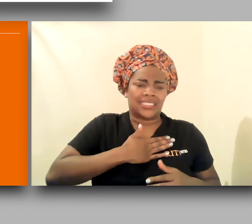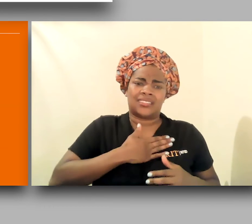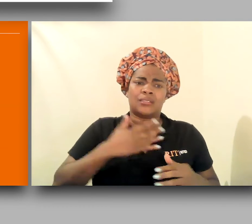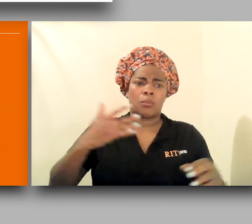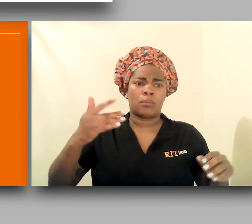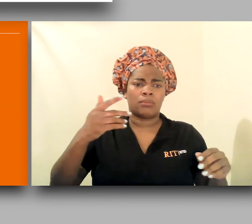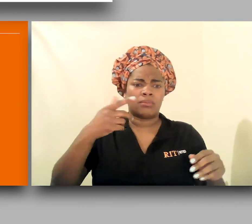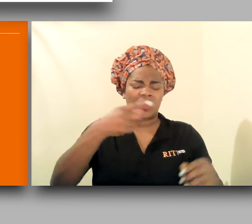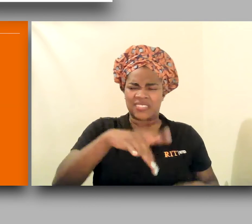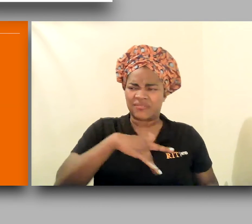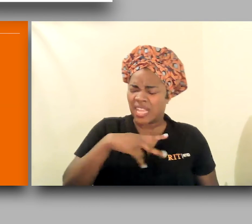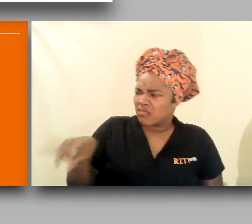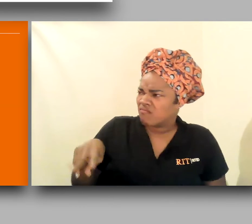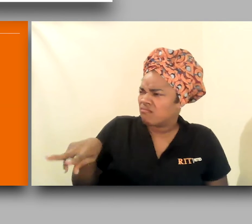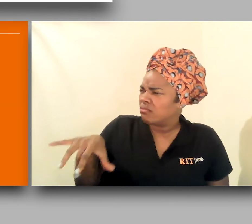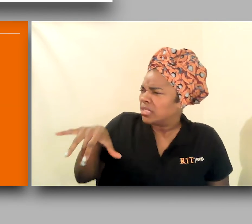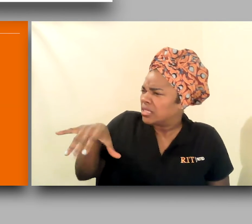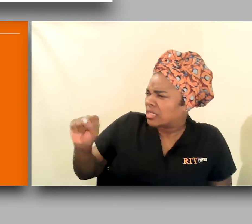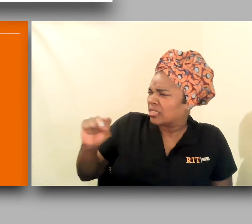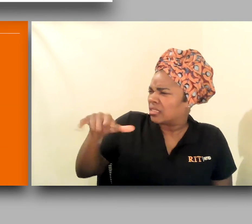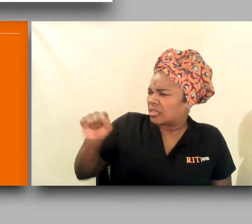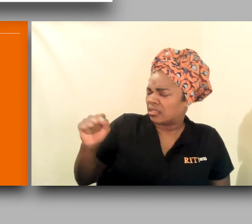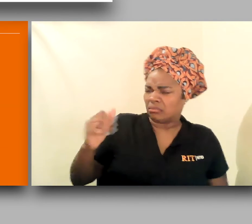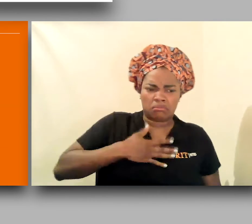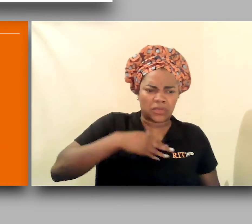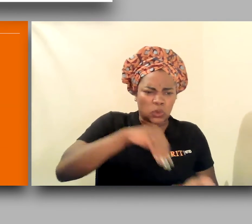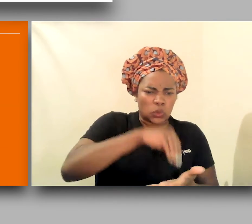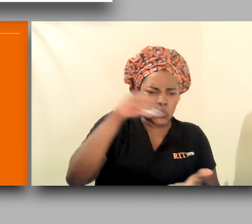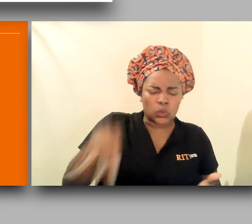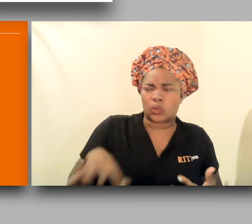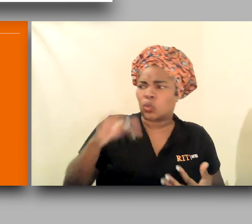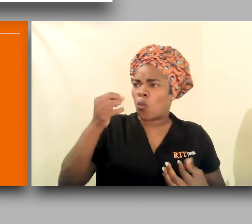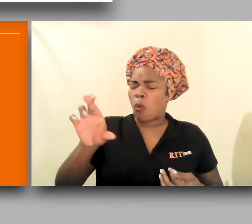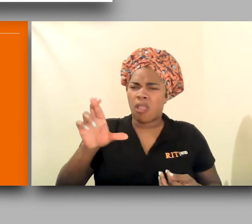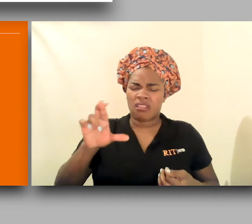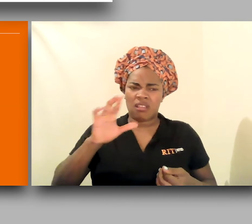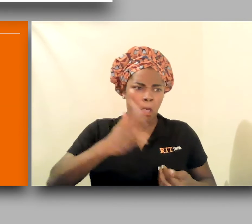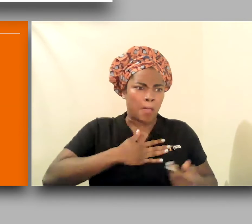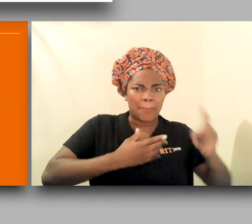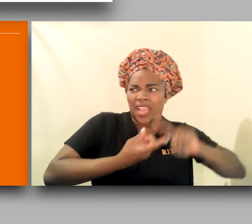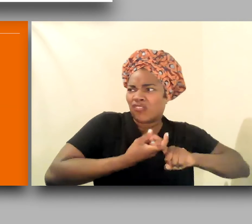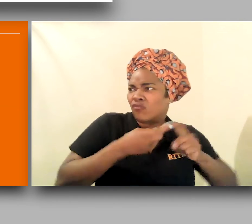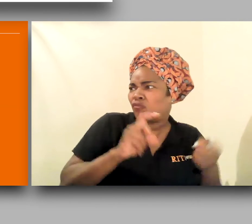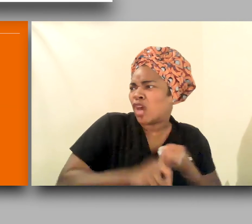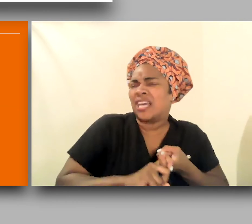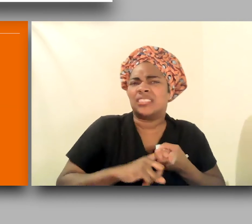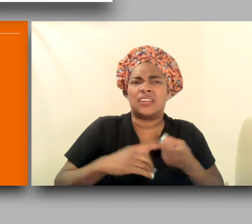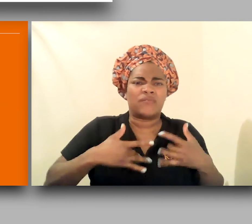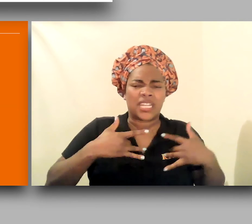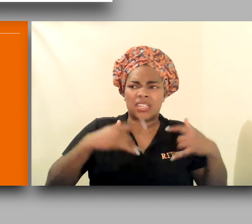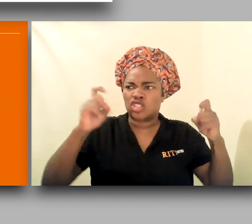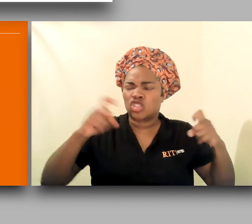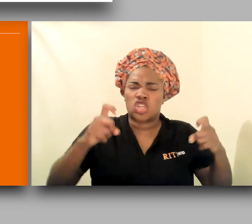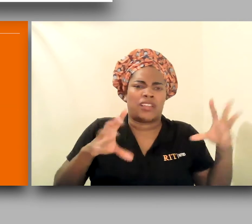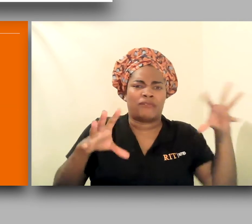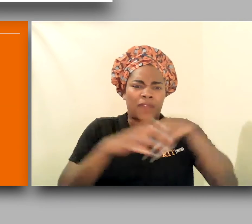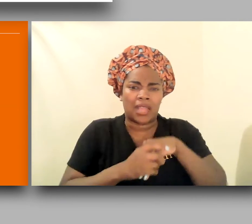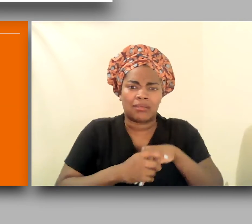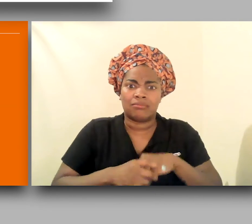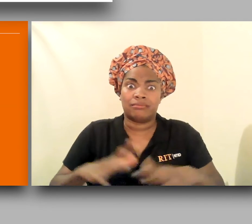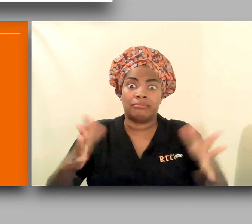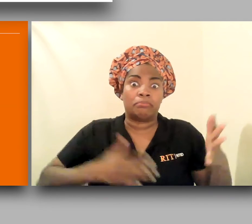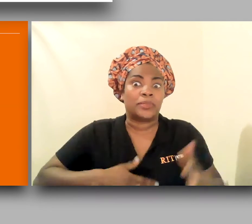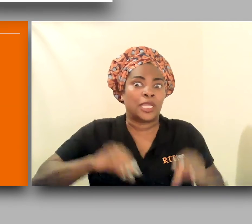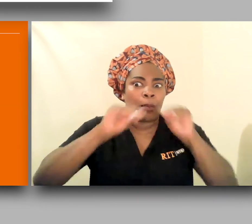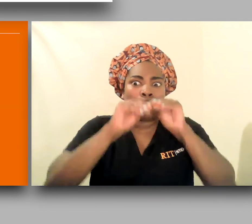yes, I think my student I know should do this, or a friend would really like to get involved in this, let